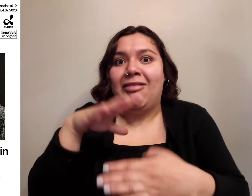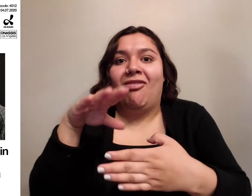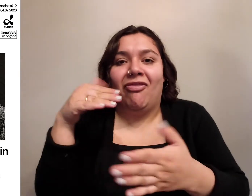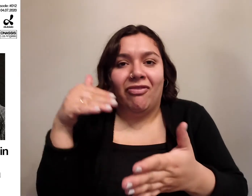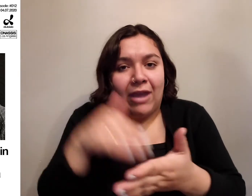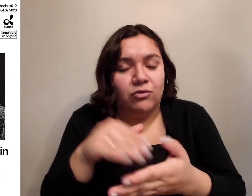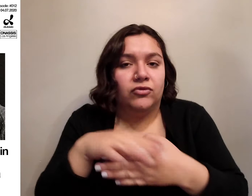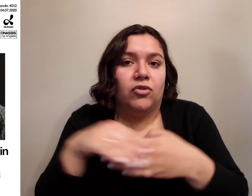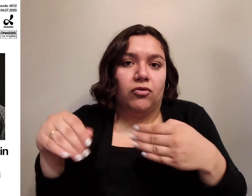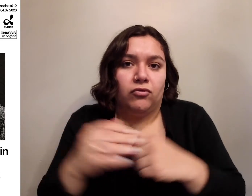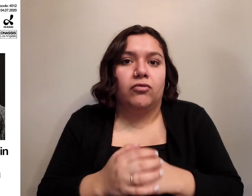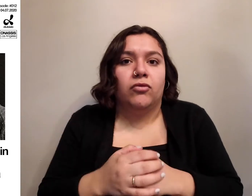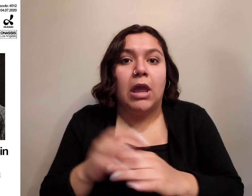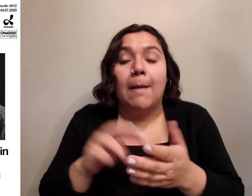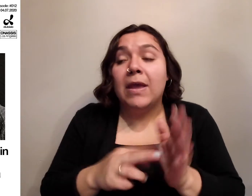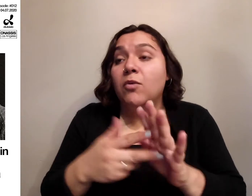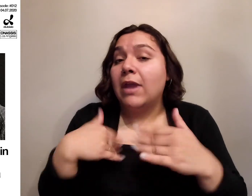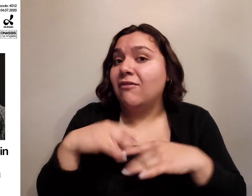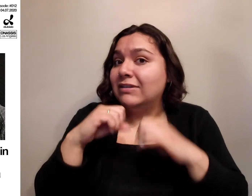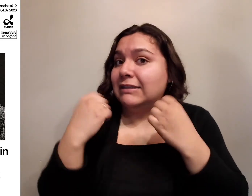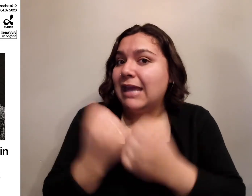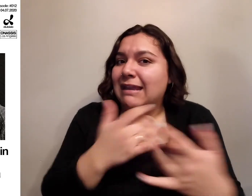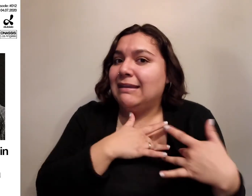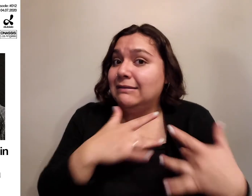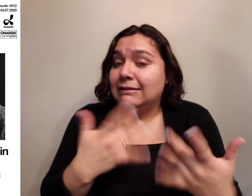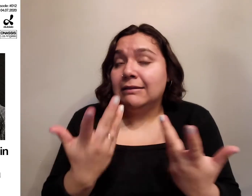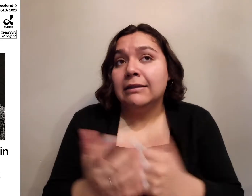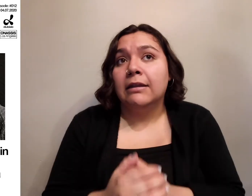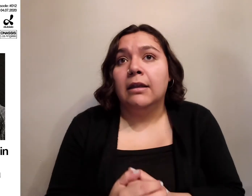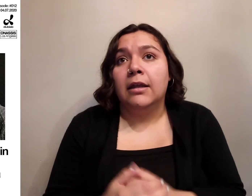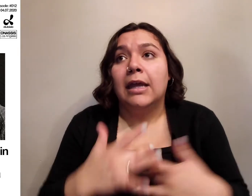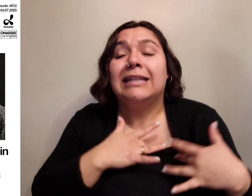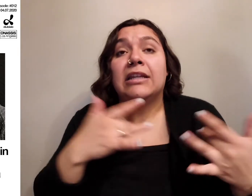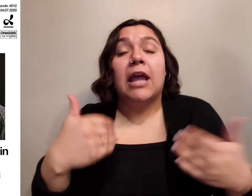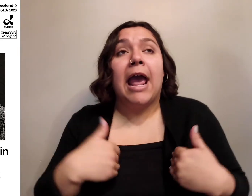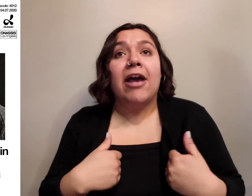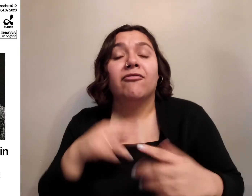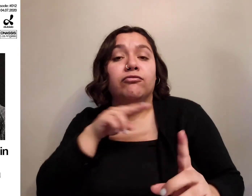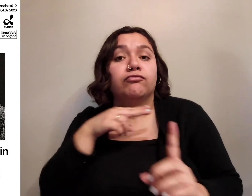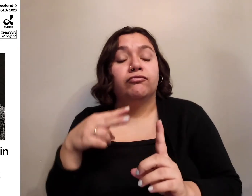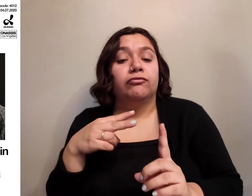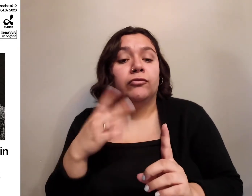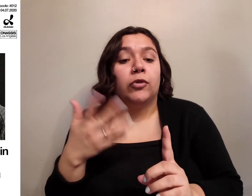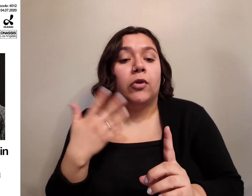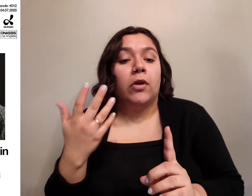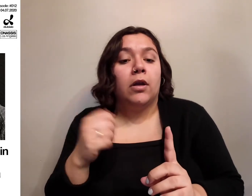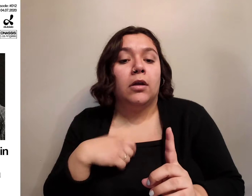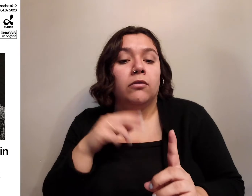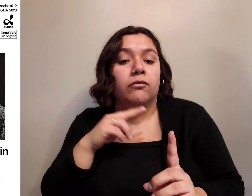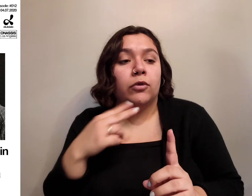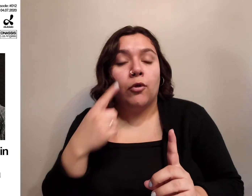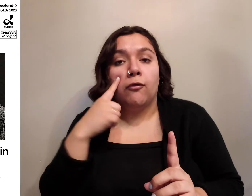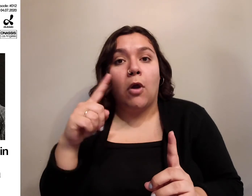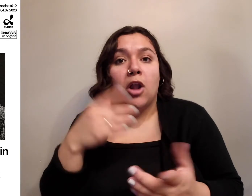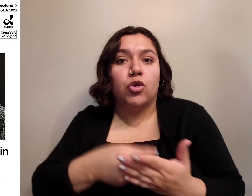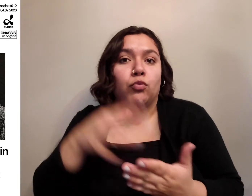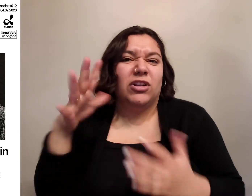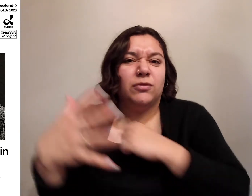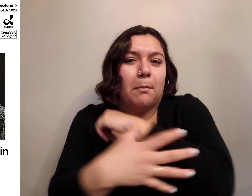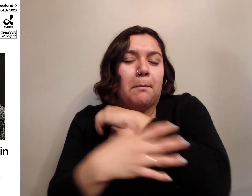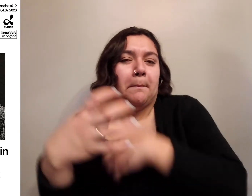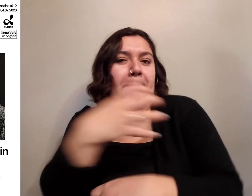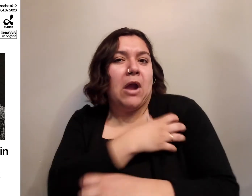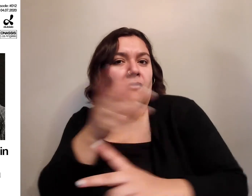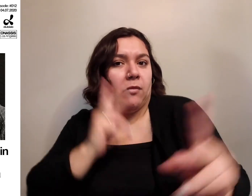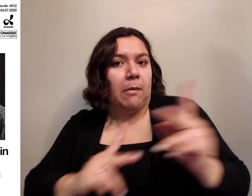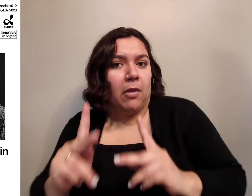$990,000. So we have a society that tends to have a view from the rich and powerful,